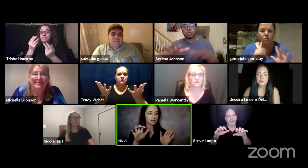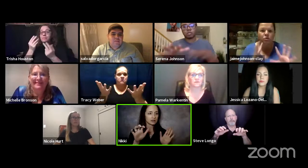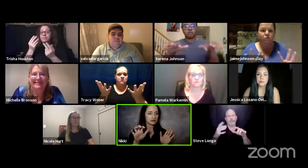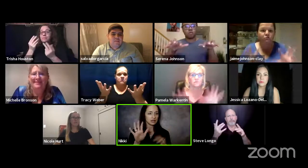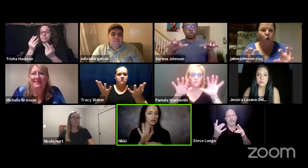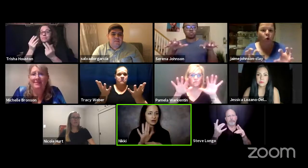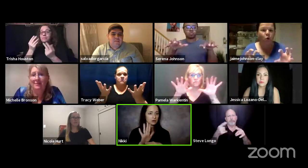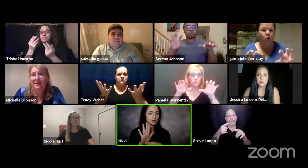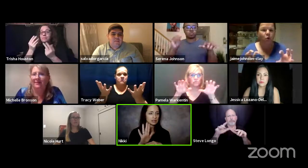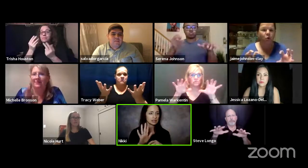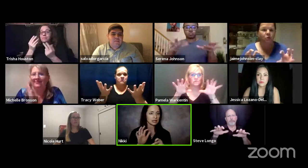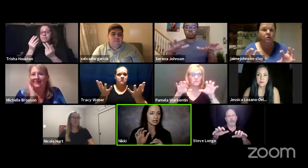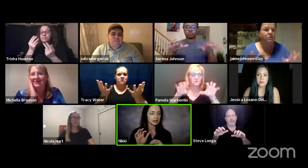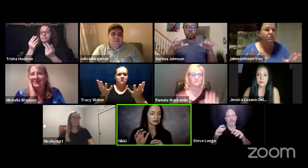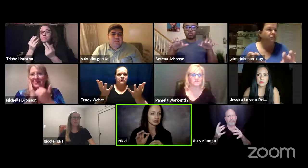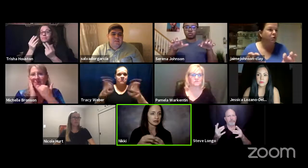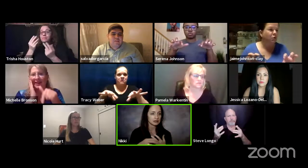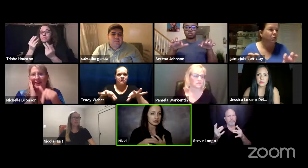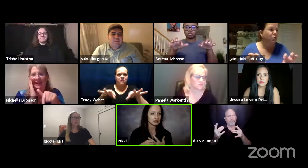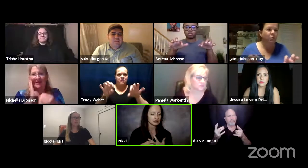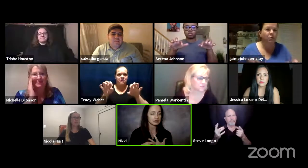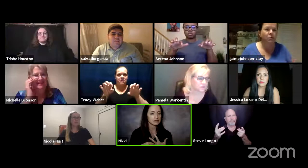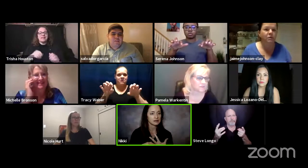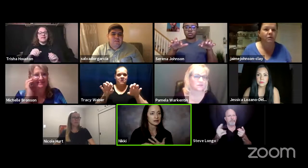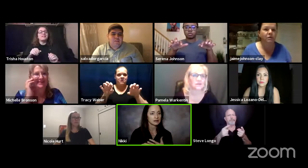frozen video. 1 second.